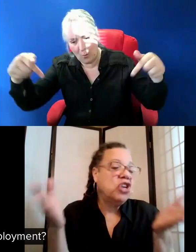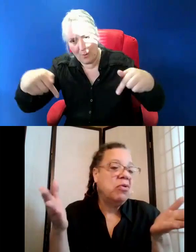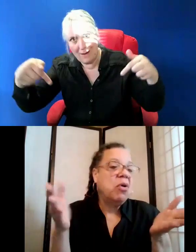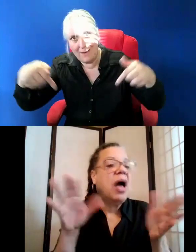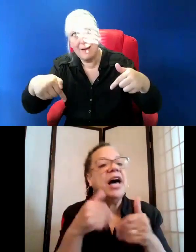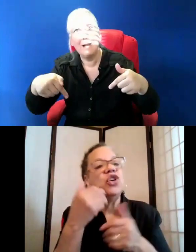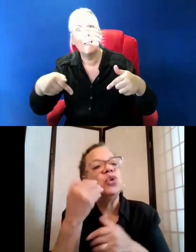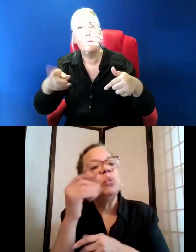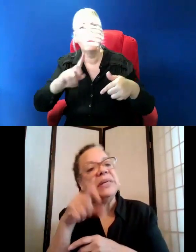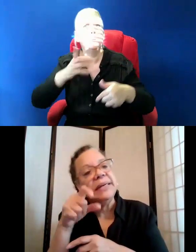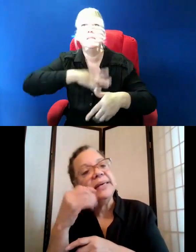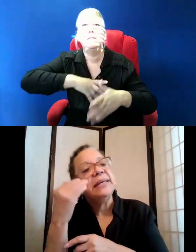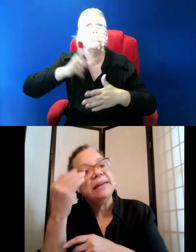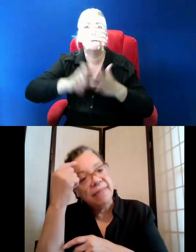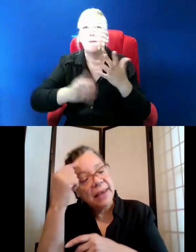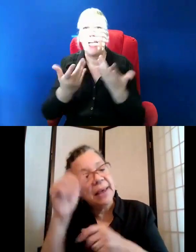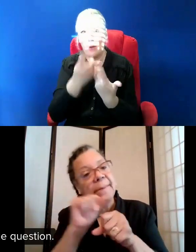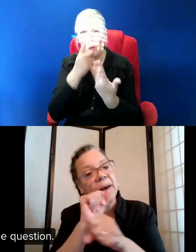employment?